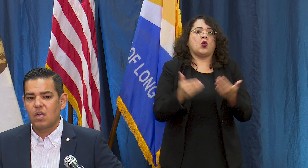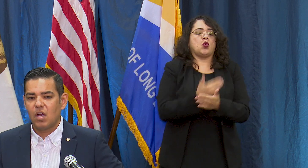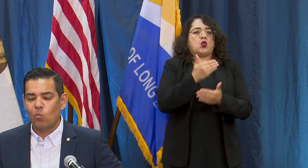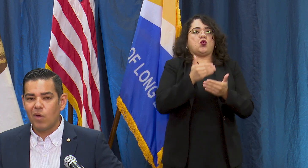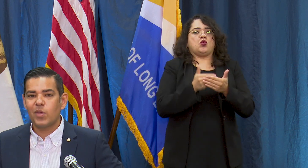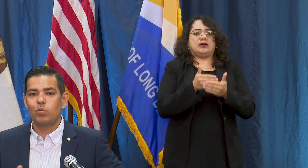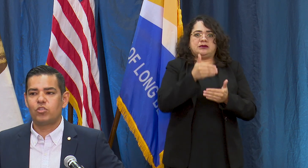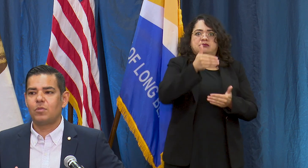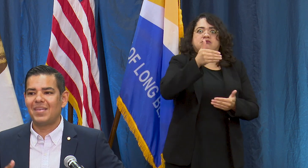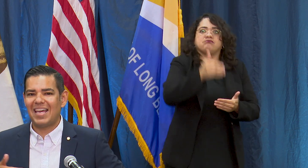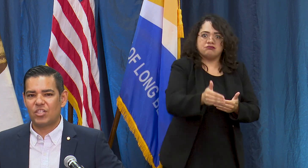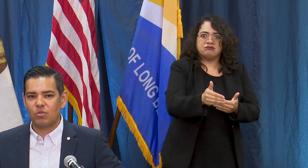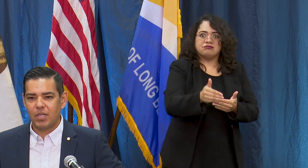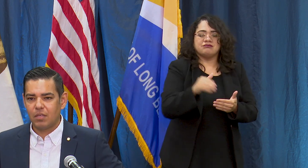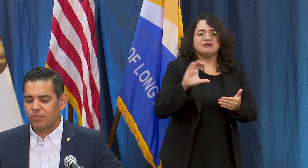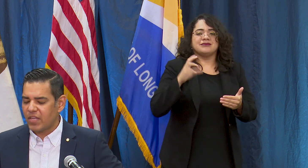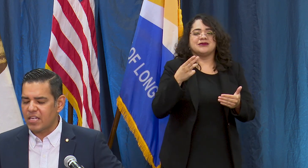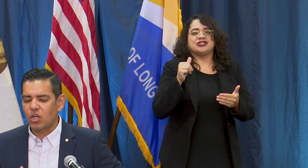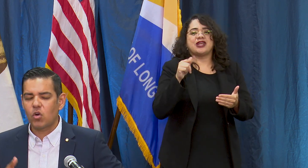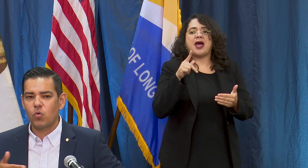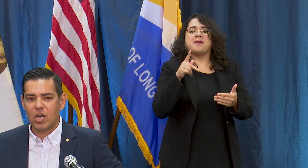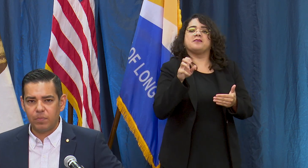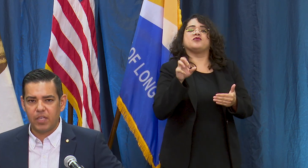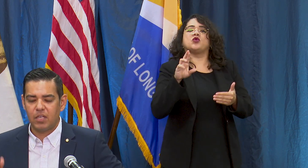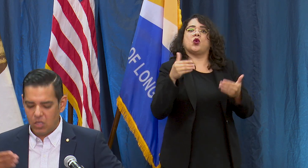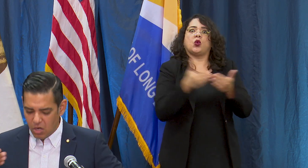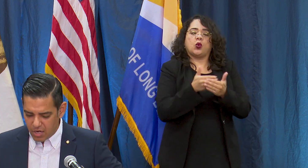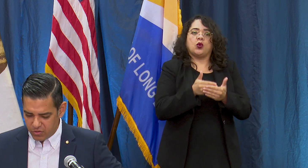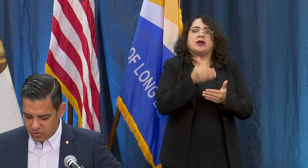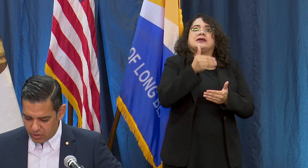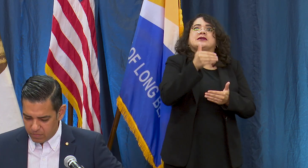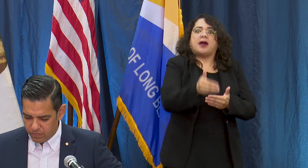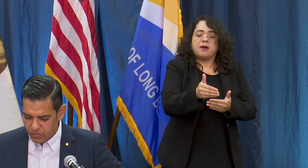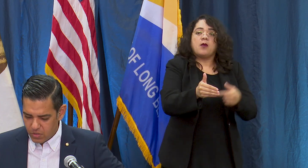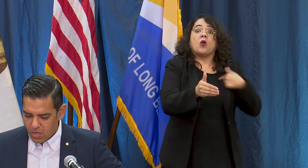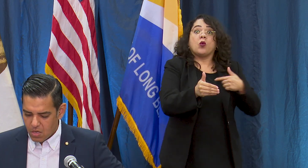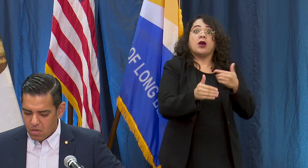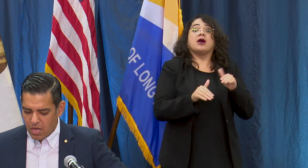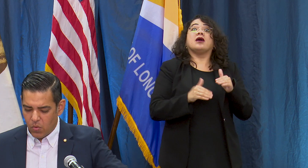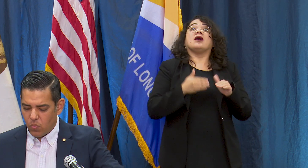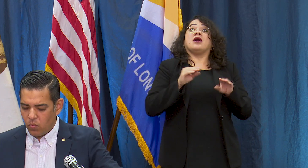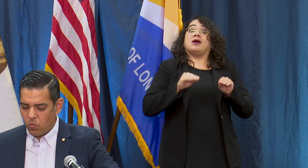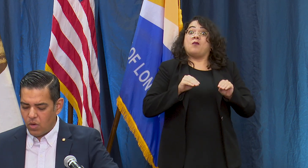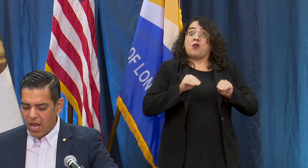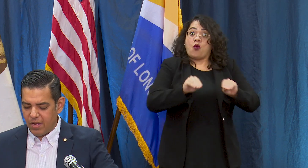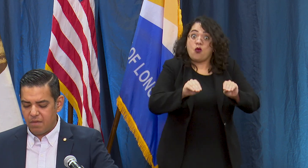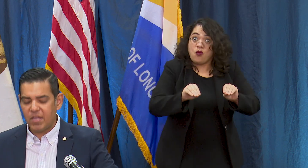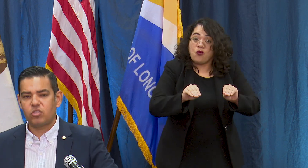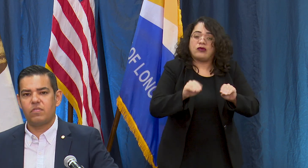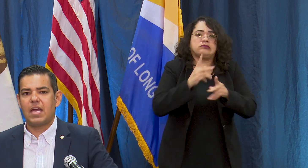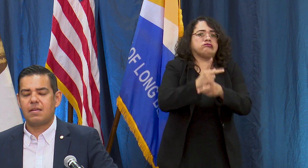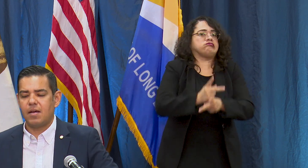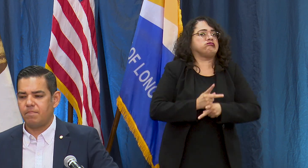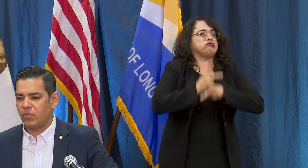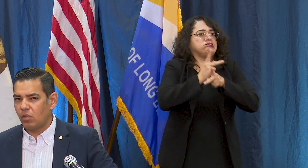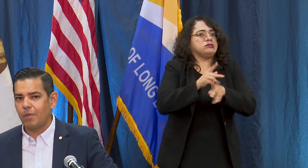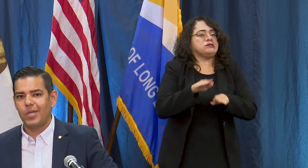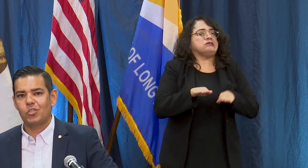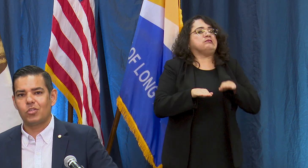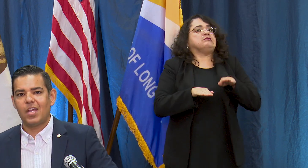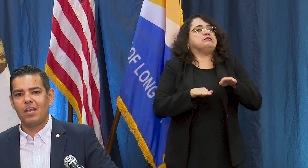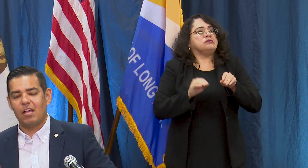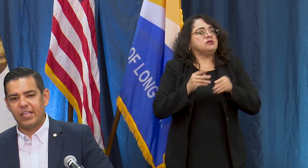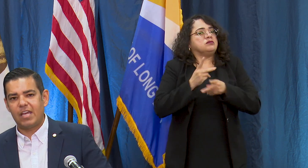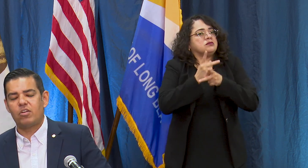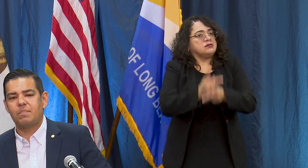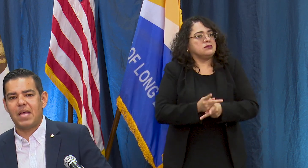process, one that we should be entering incredibly cautiously. I had mentioned that Long